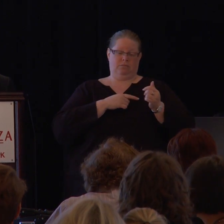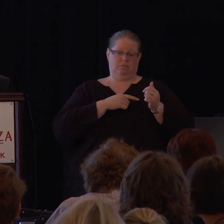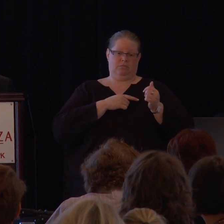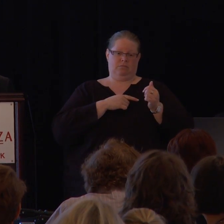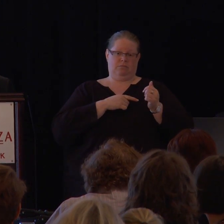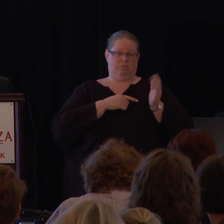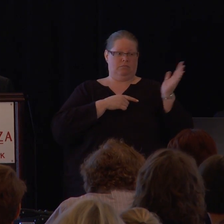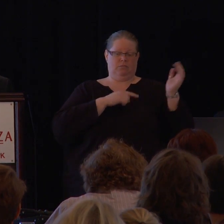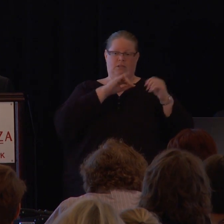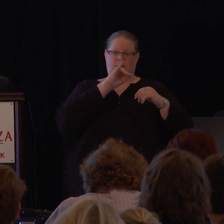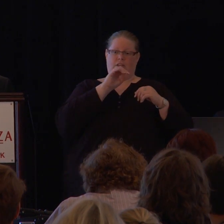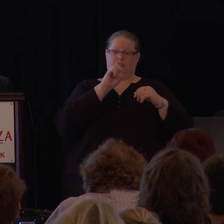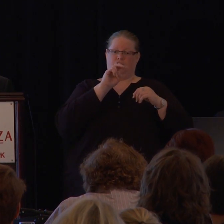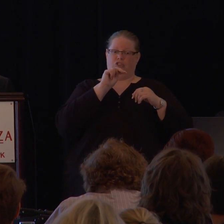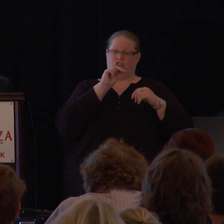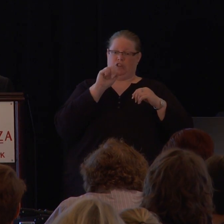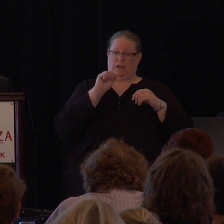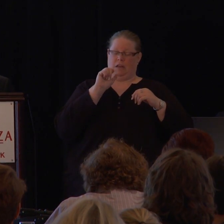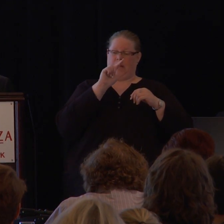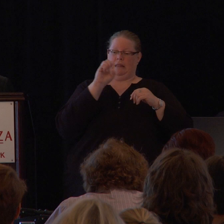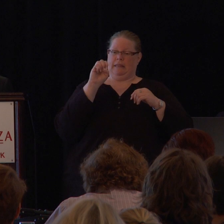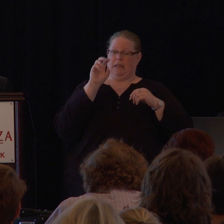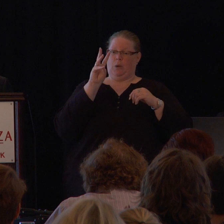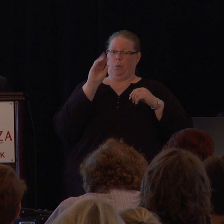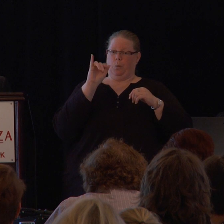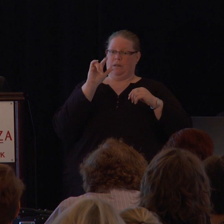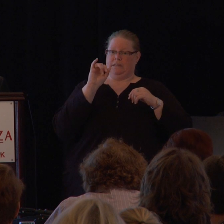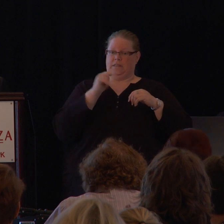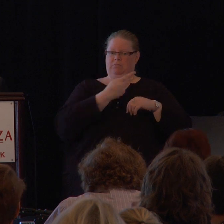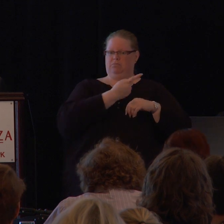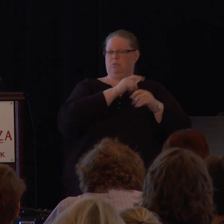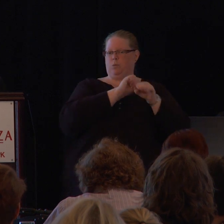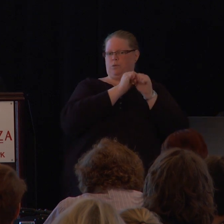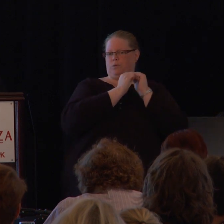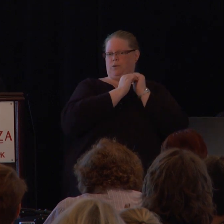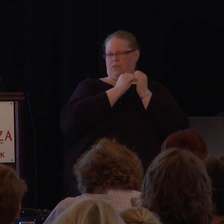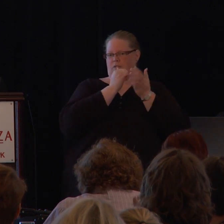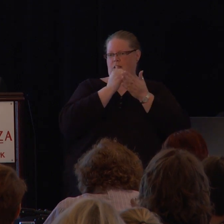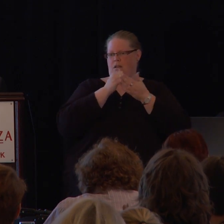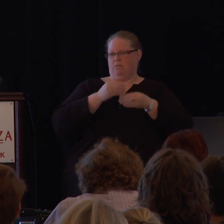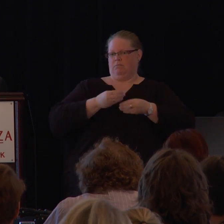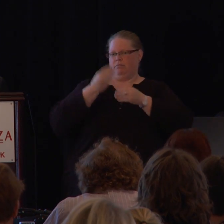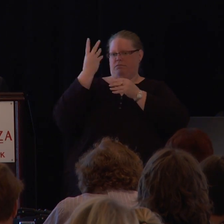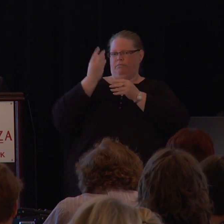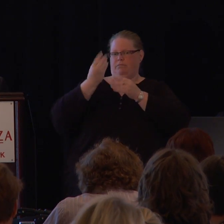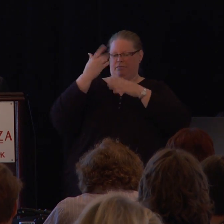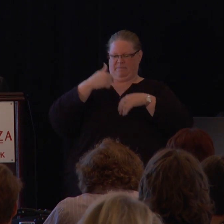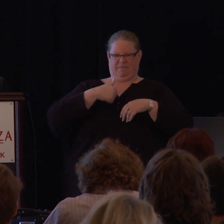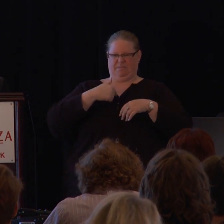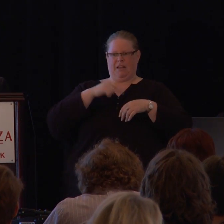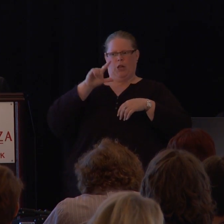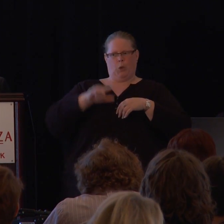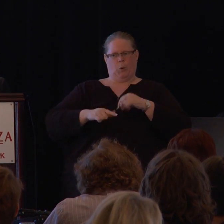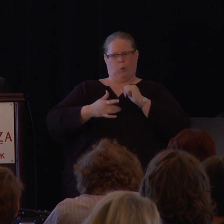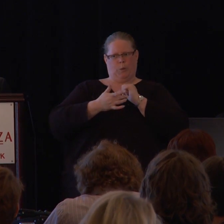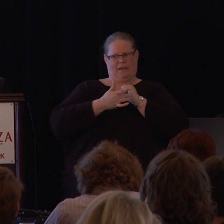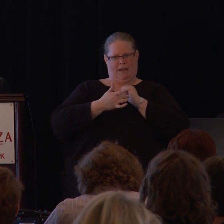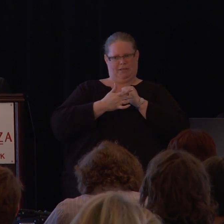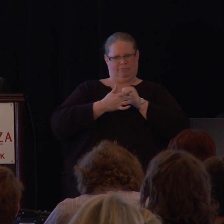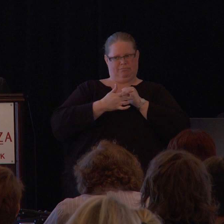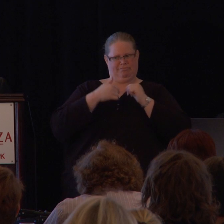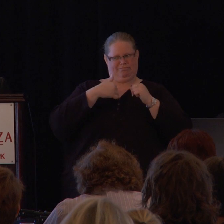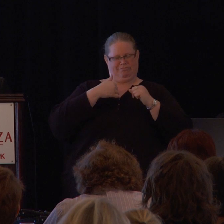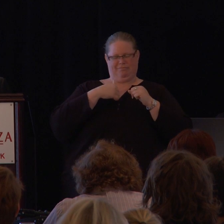Lee Wilson, who has worked with me in preparing the slides. I'm basically by nature a low-tech rather than a